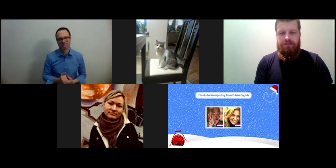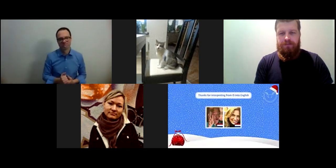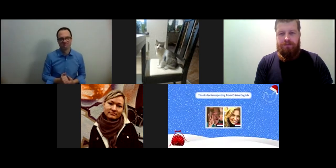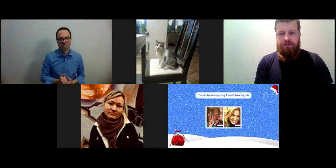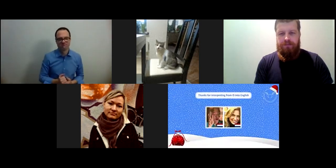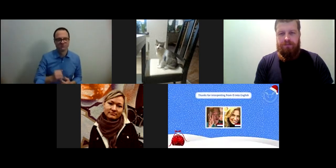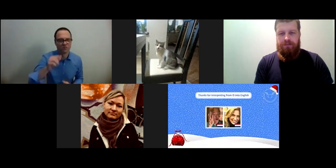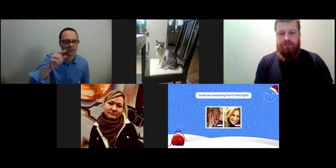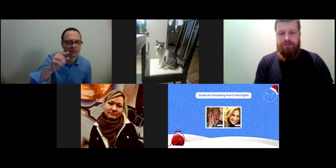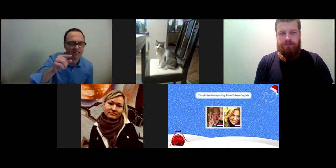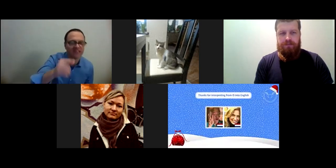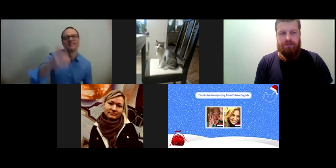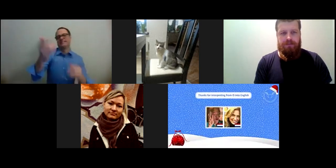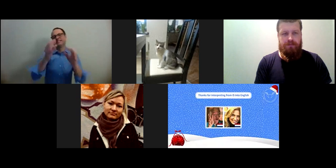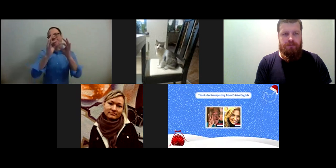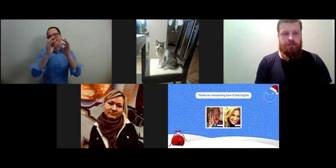Back to Dami.